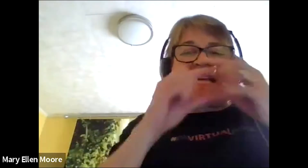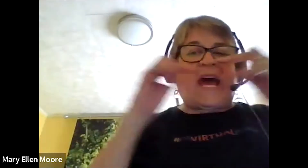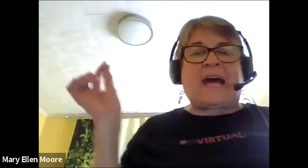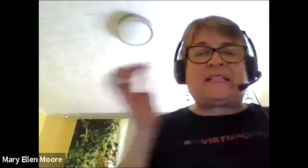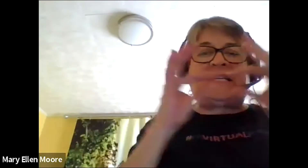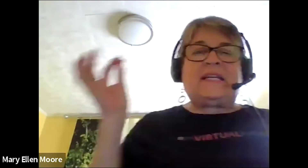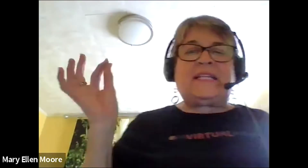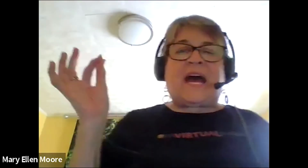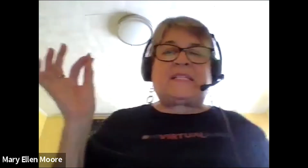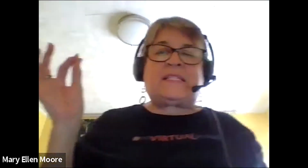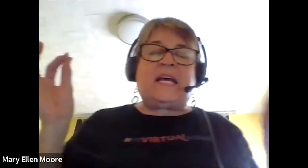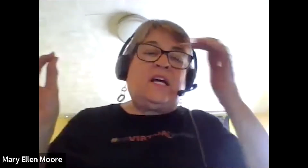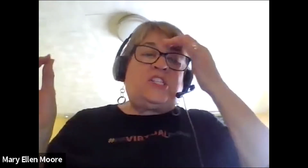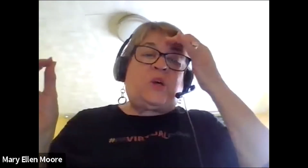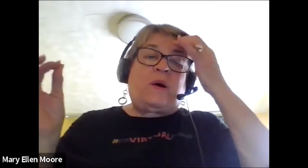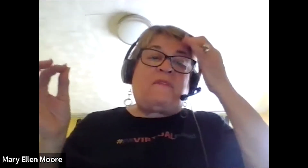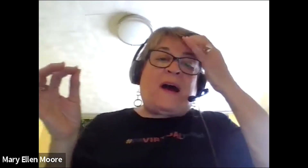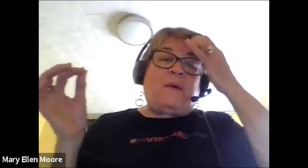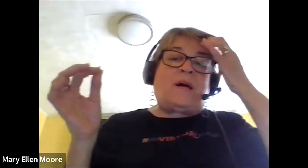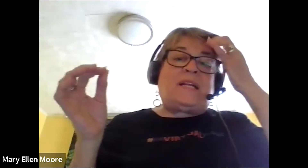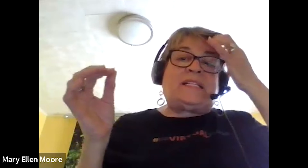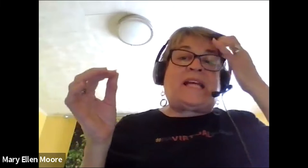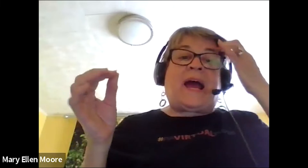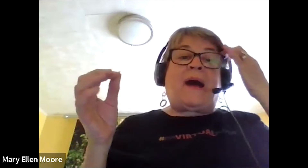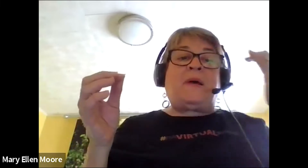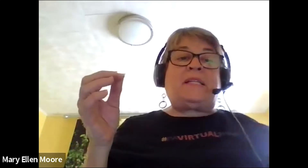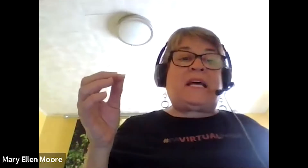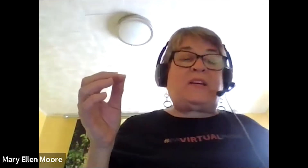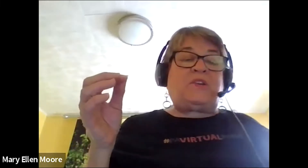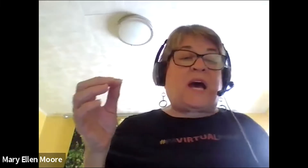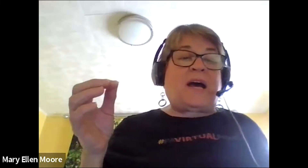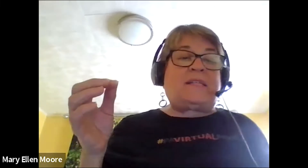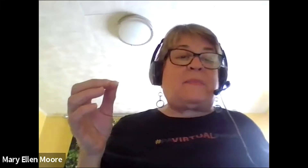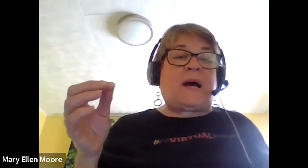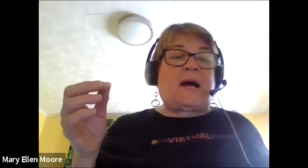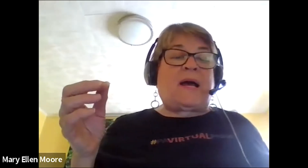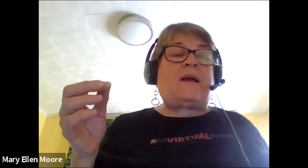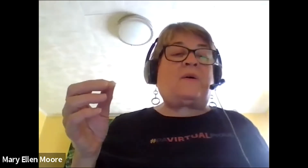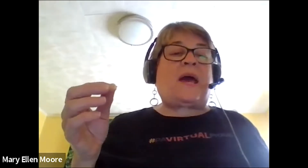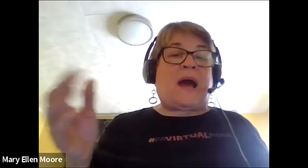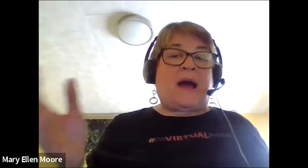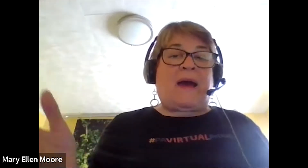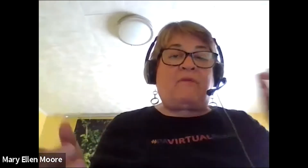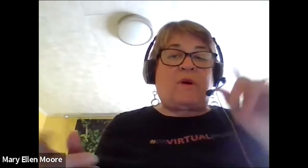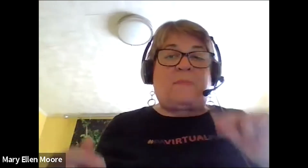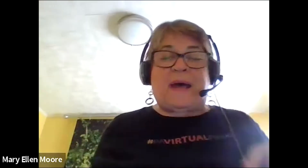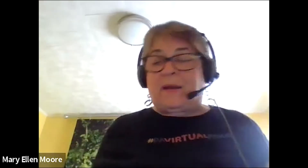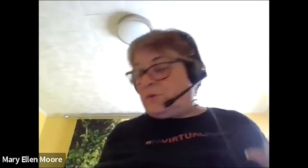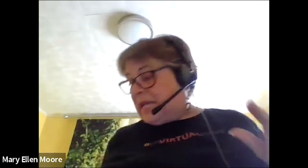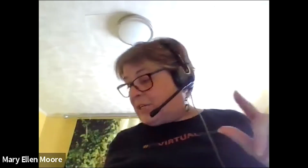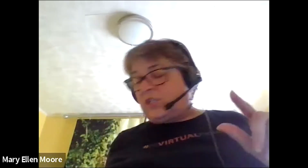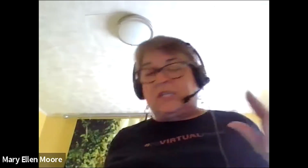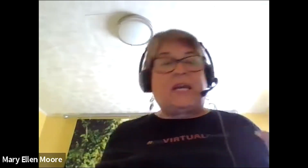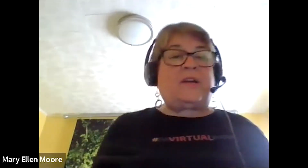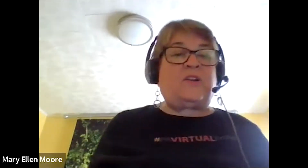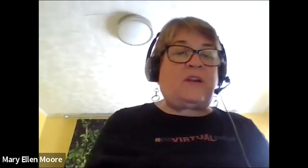cat. Yes. So if I wanted to say, I'm going to tell you guys okay, I have one pet who's actually underneath